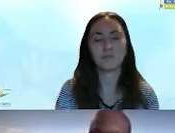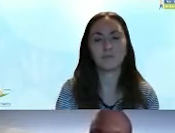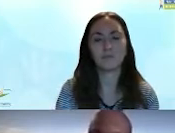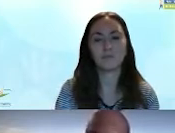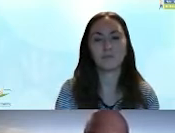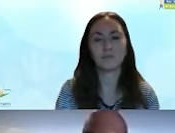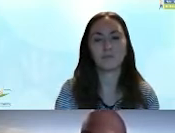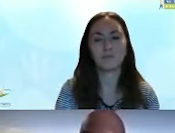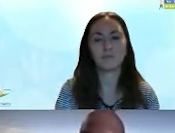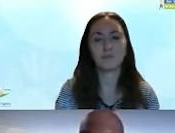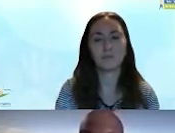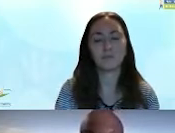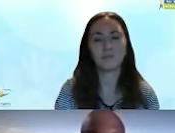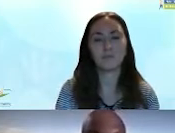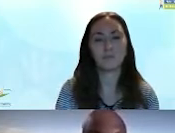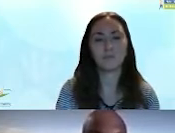the movement.